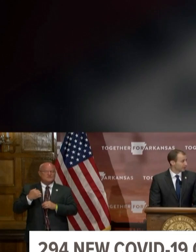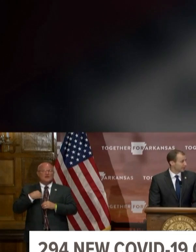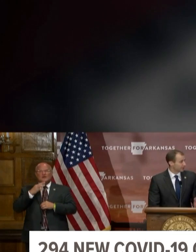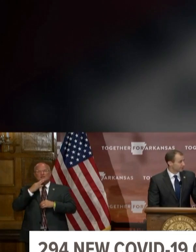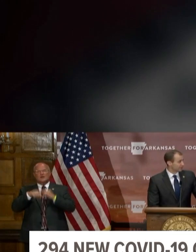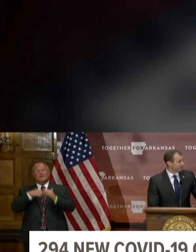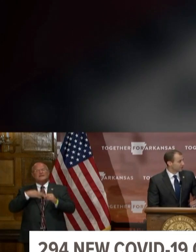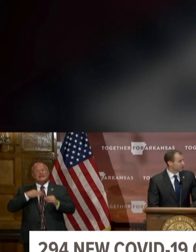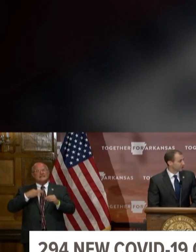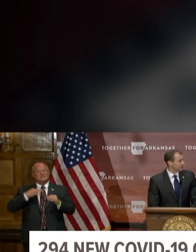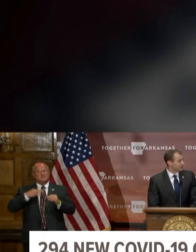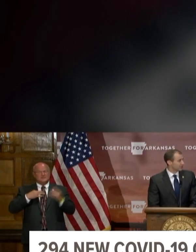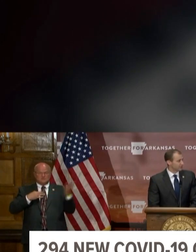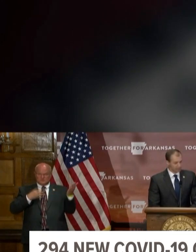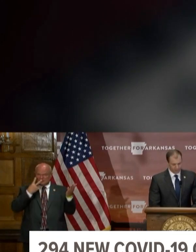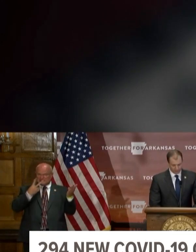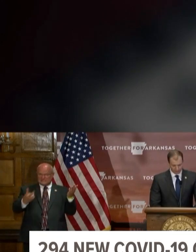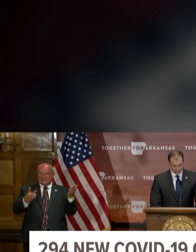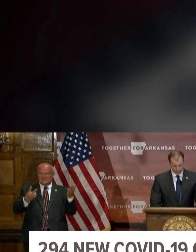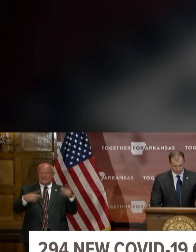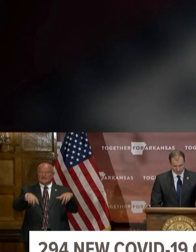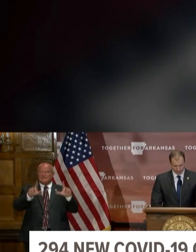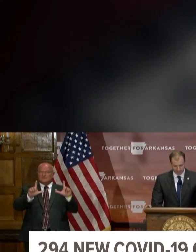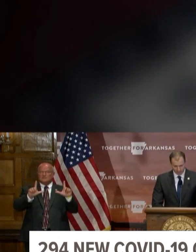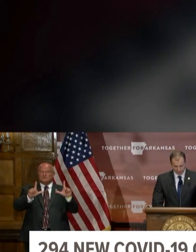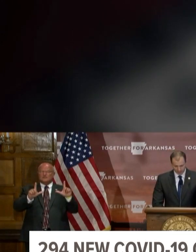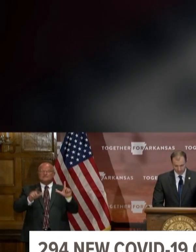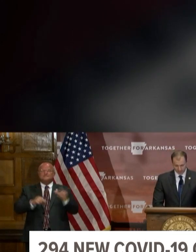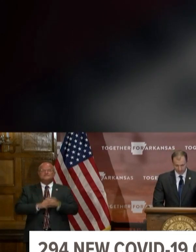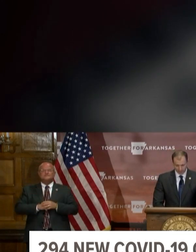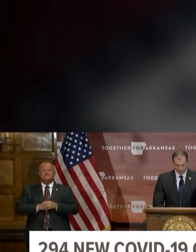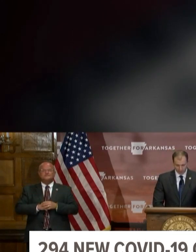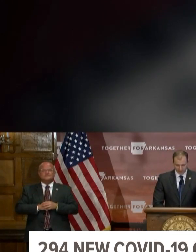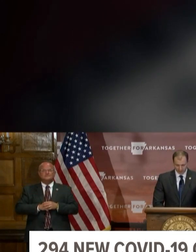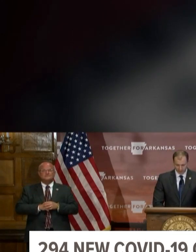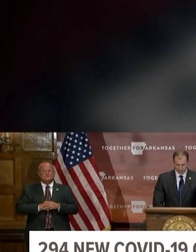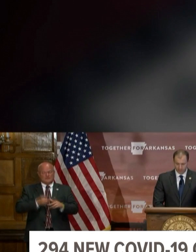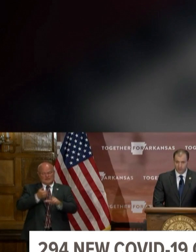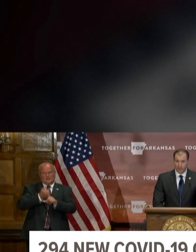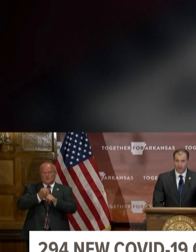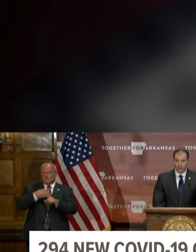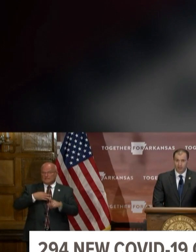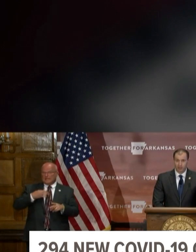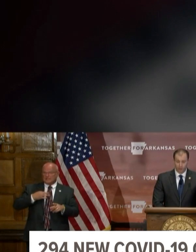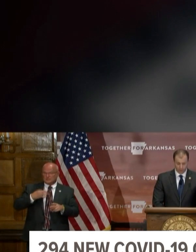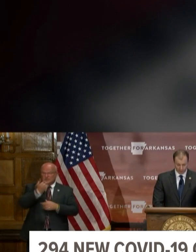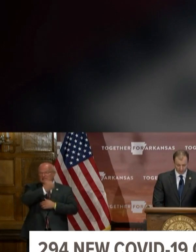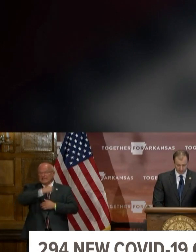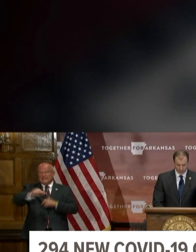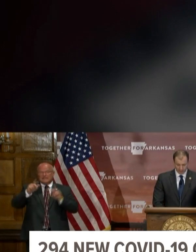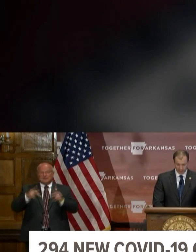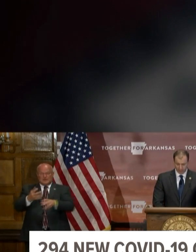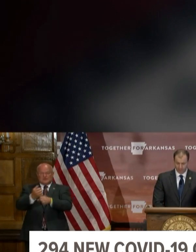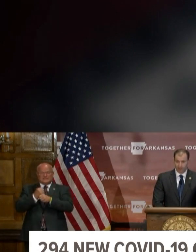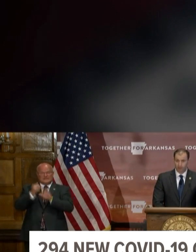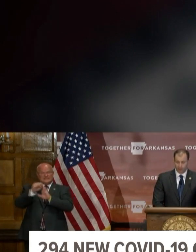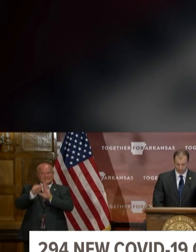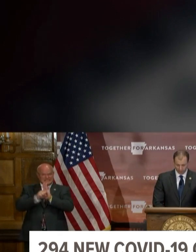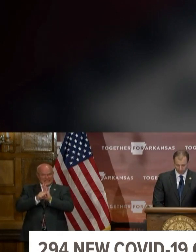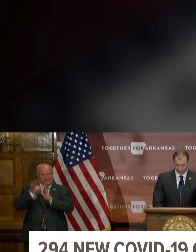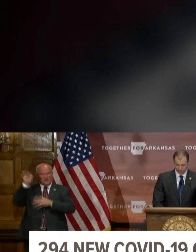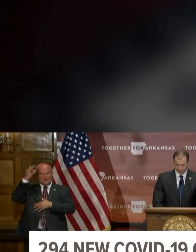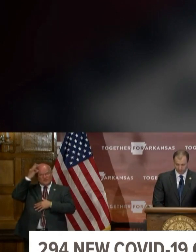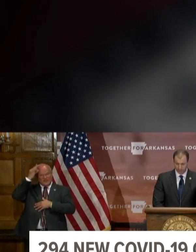little bit about the eligibility, and you can see on the screen beside me who is eligible. So anyone who is receiving state or